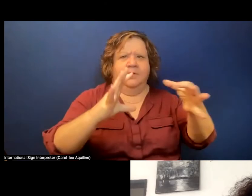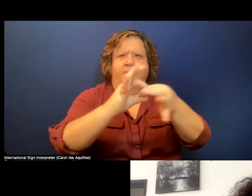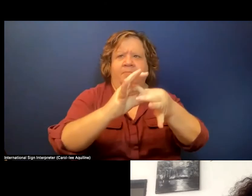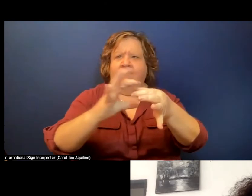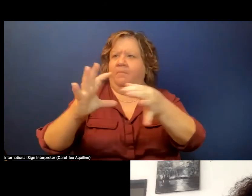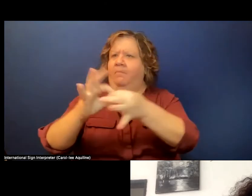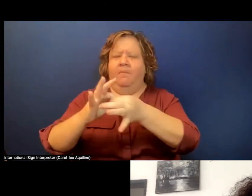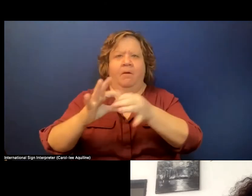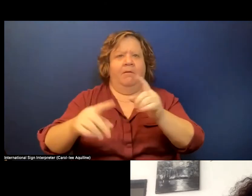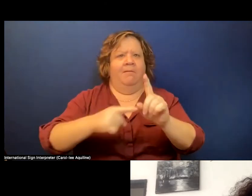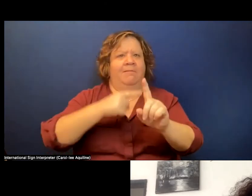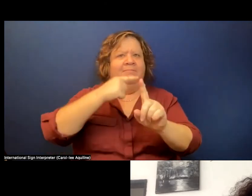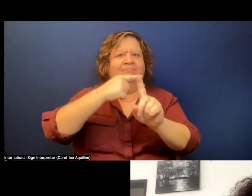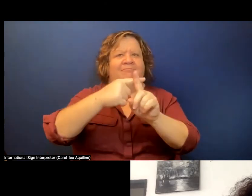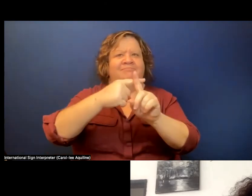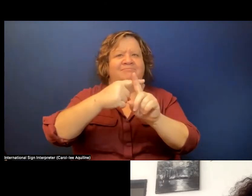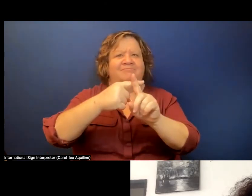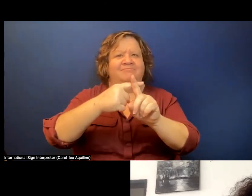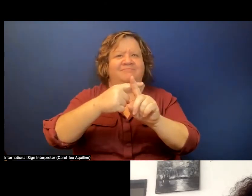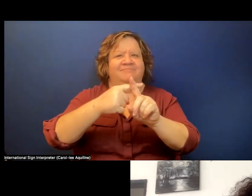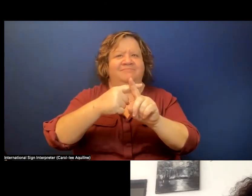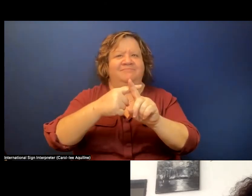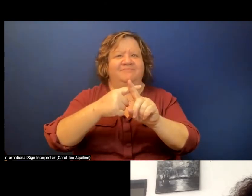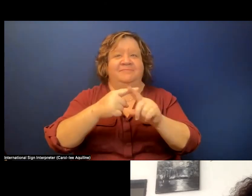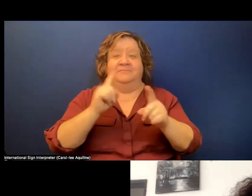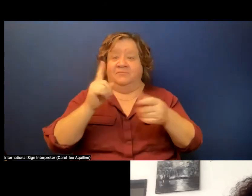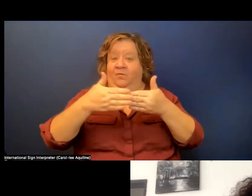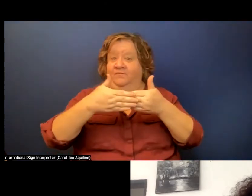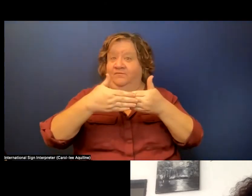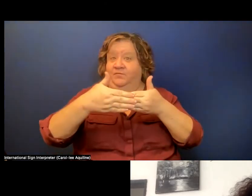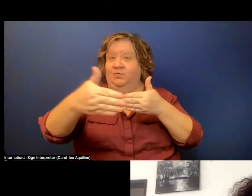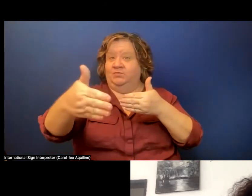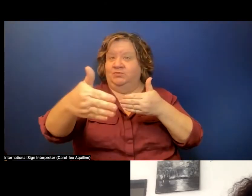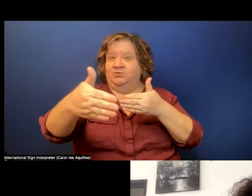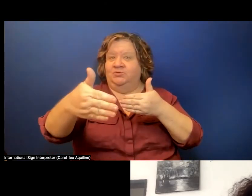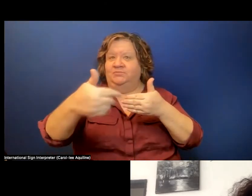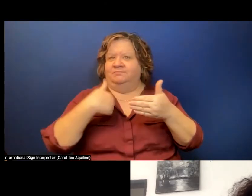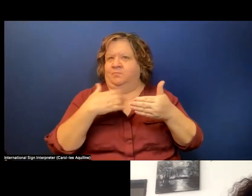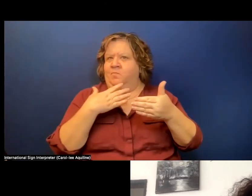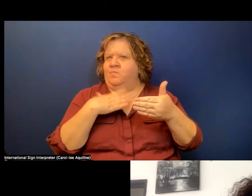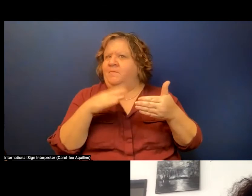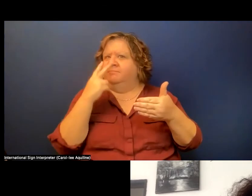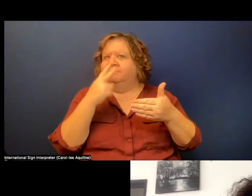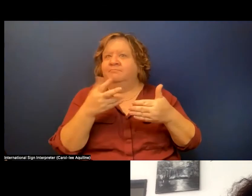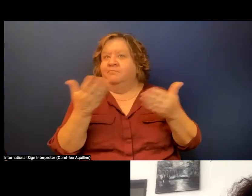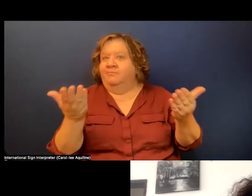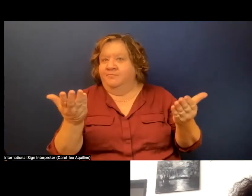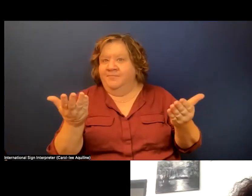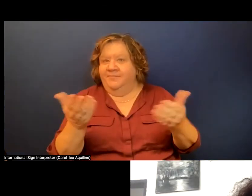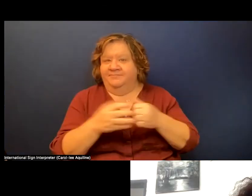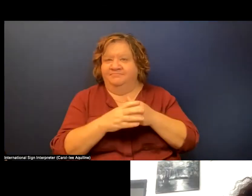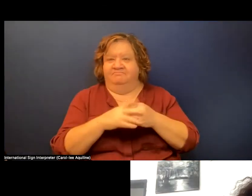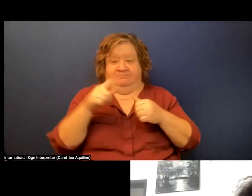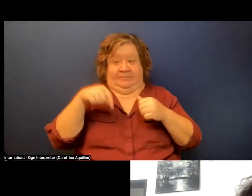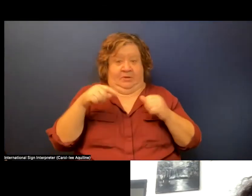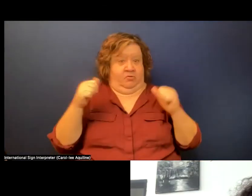next steps, we're looking at how we bring stakeholders together for a post-summit session to work